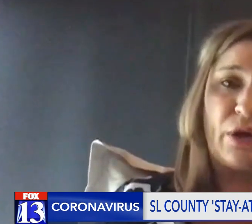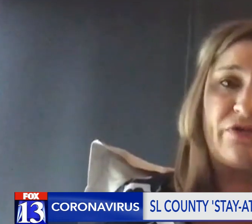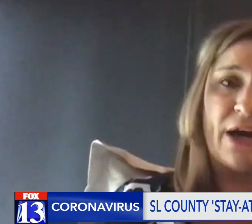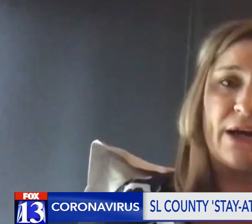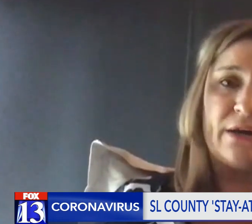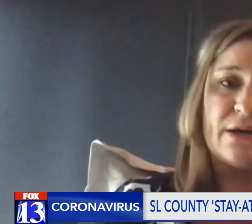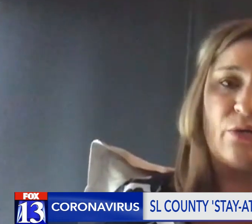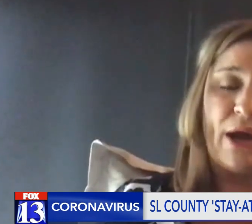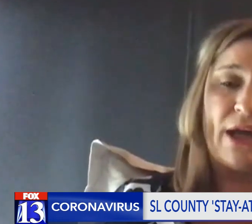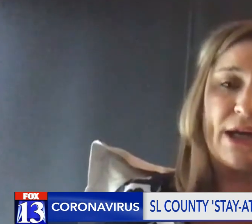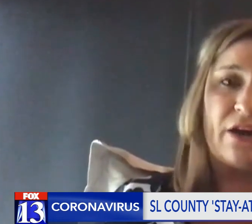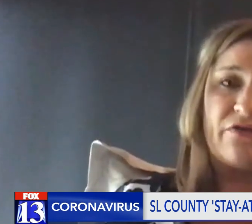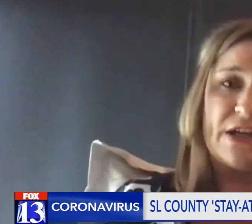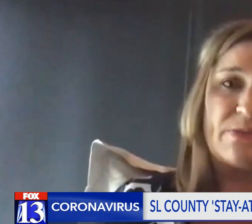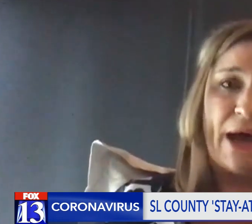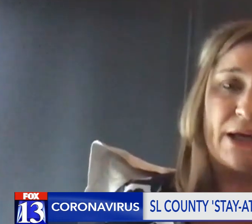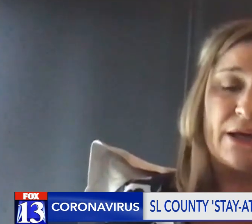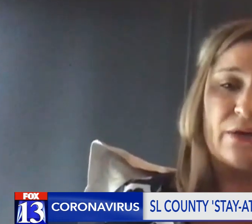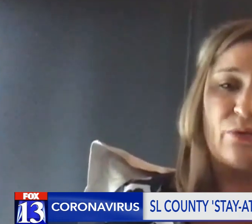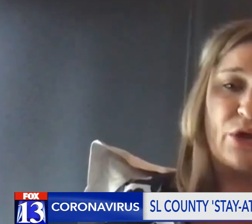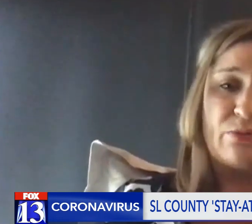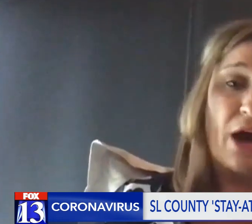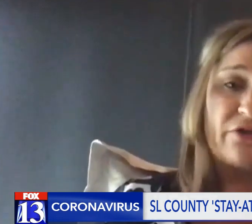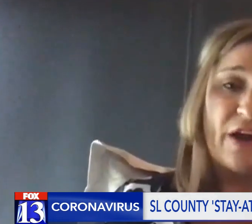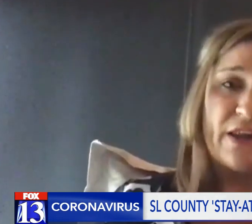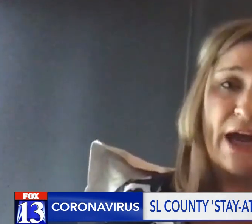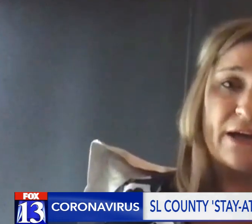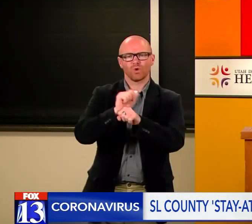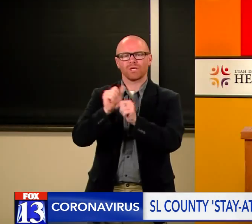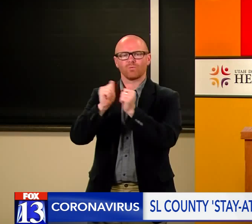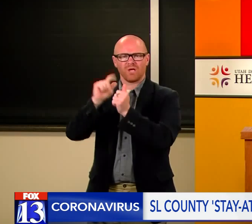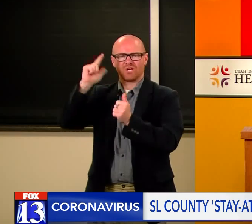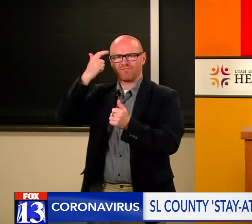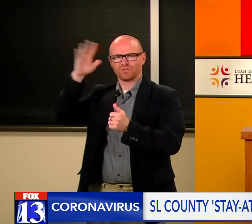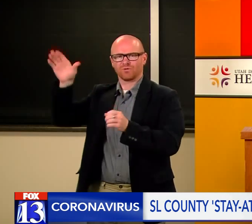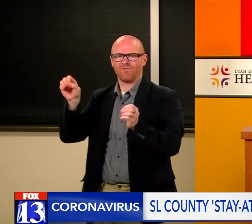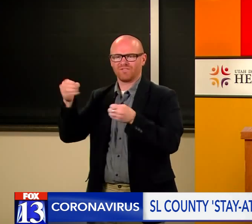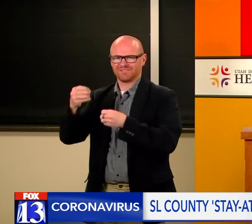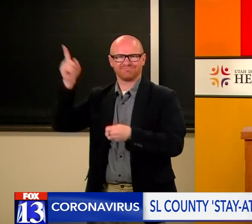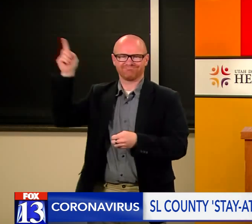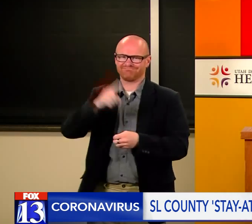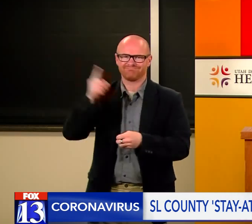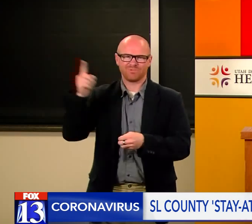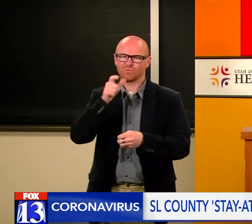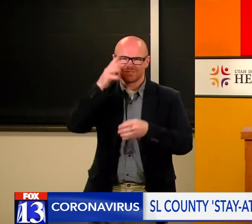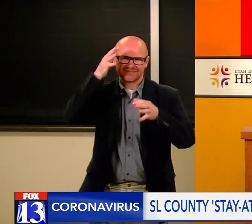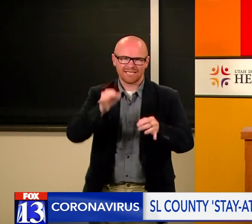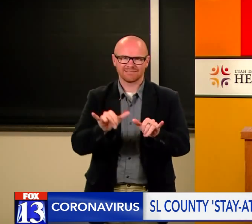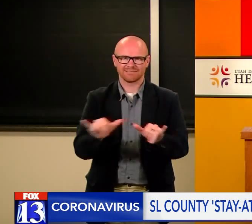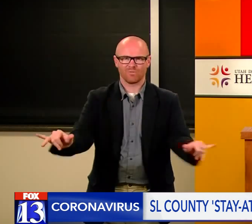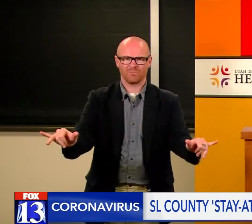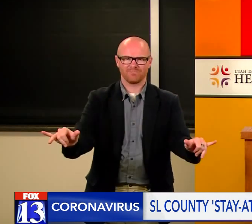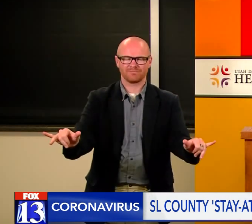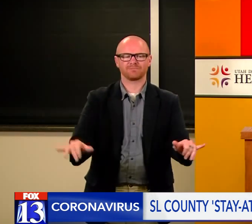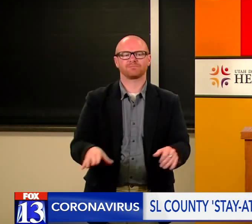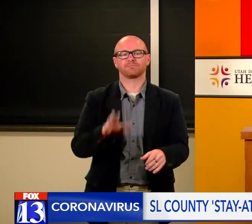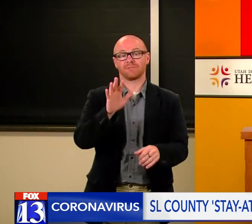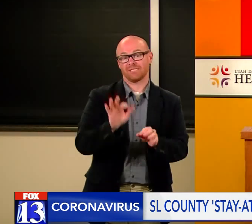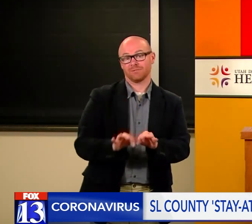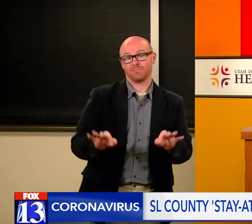we find a way to kind of phase back in, we could modify that. It's something the state epidemiologist says we should prepare